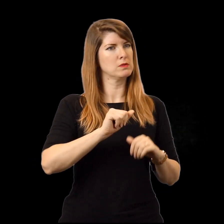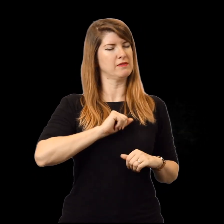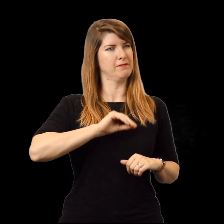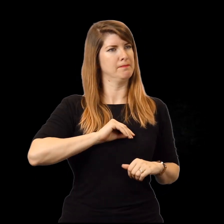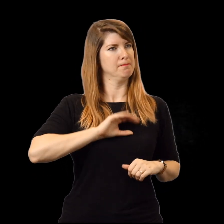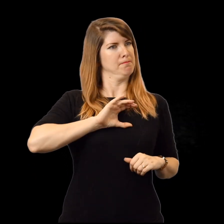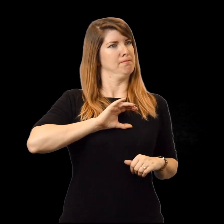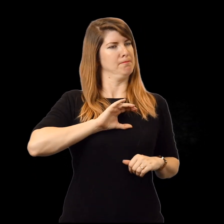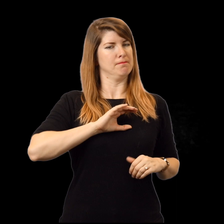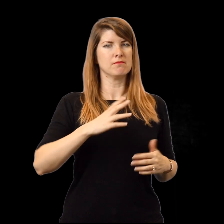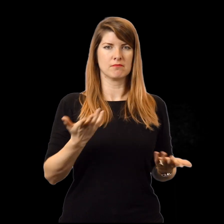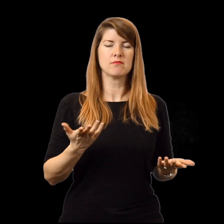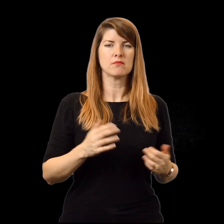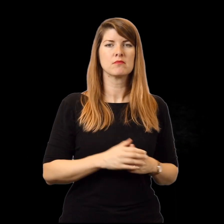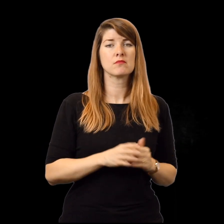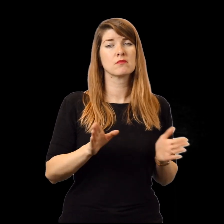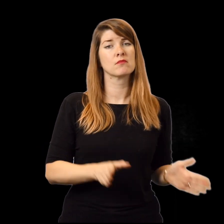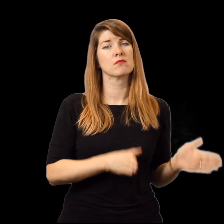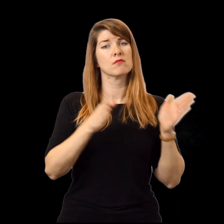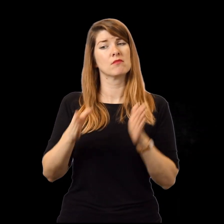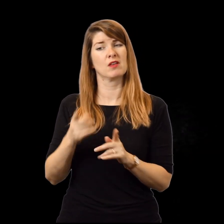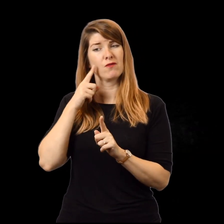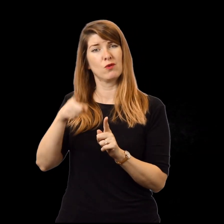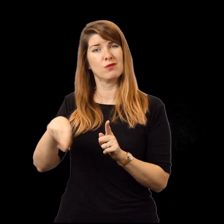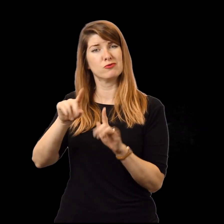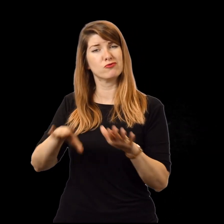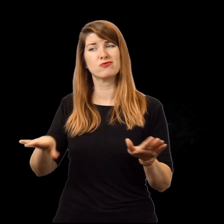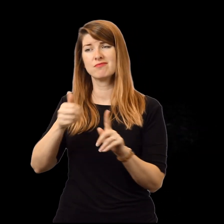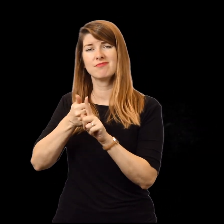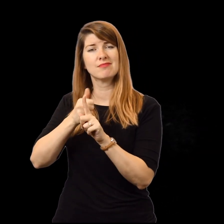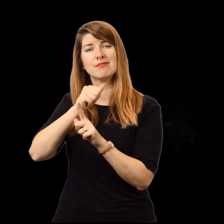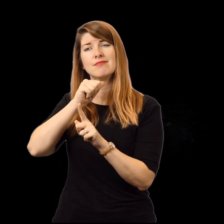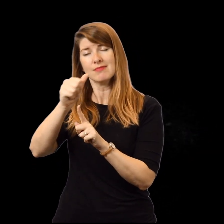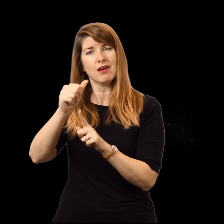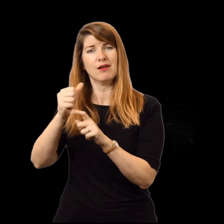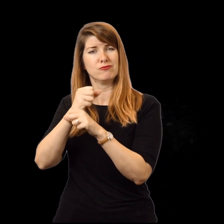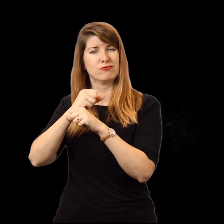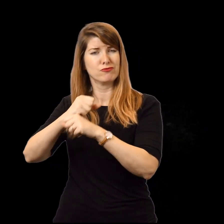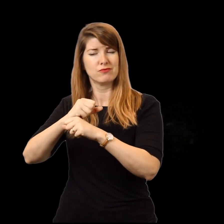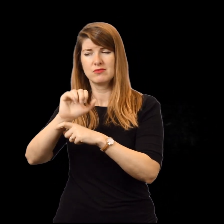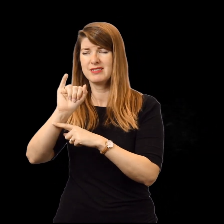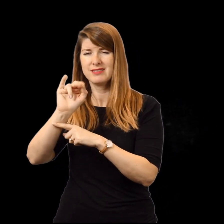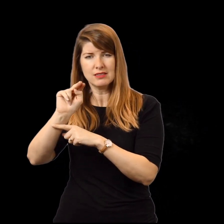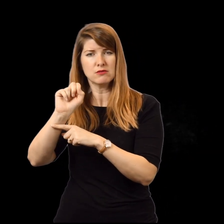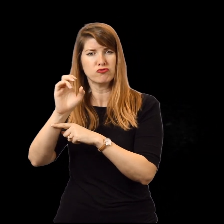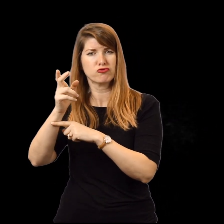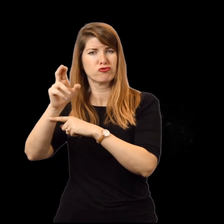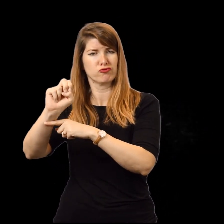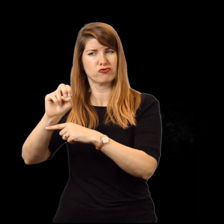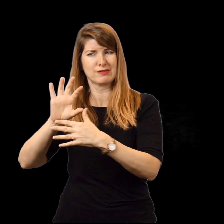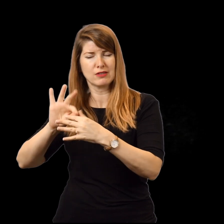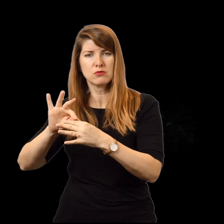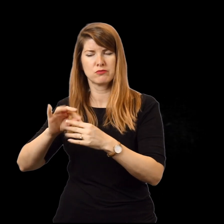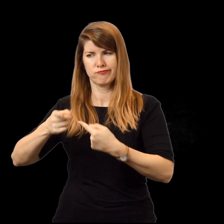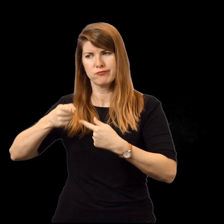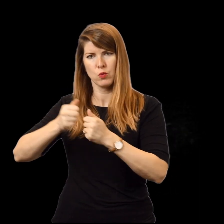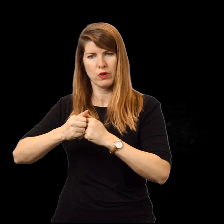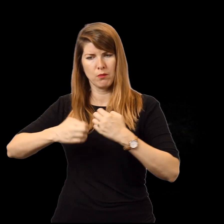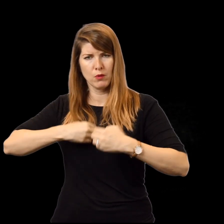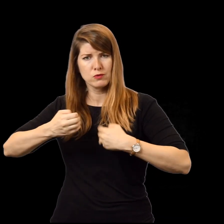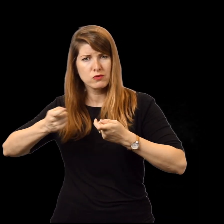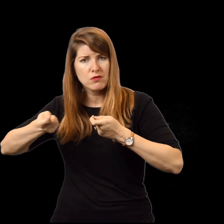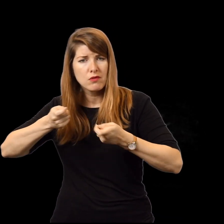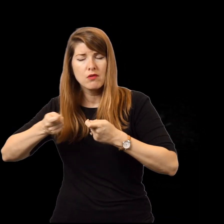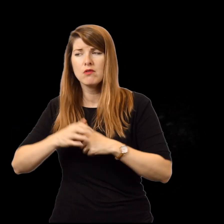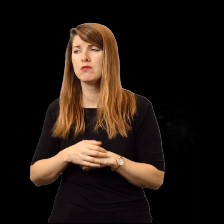a higher sense of self-esteem. Insecurely attached children had problems with